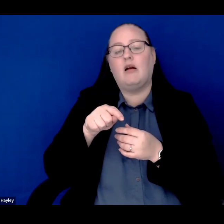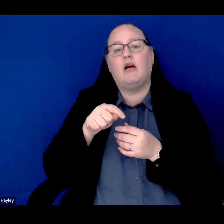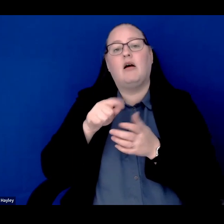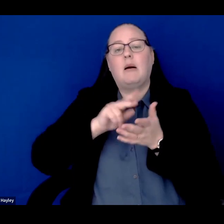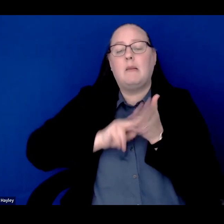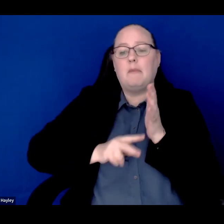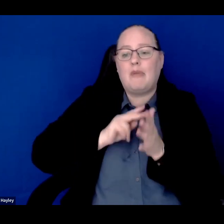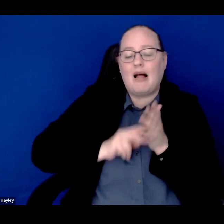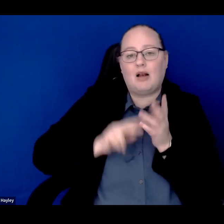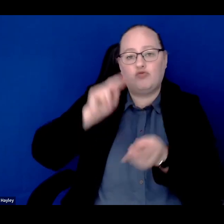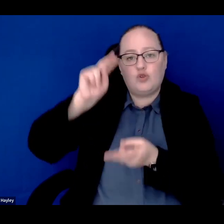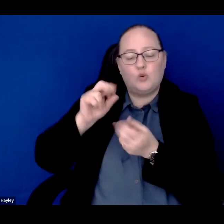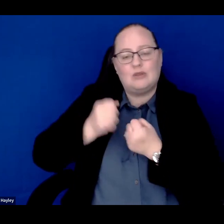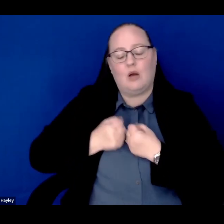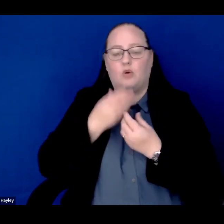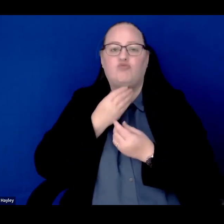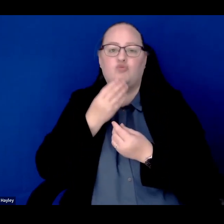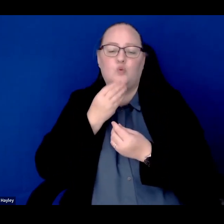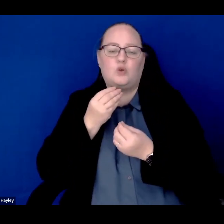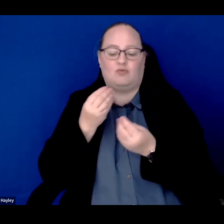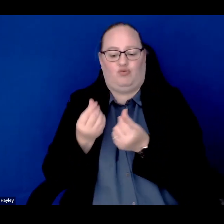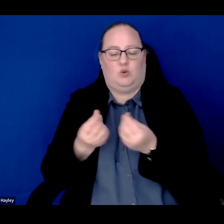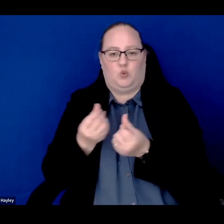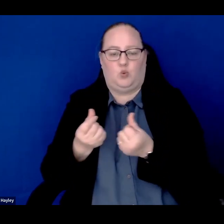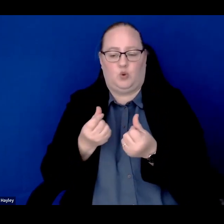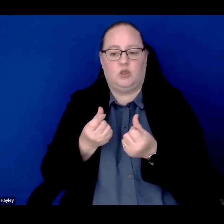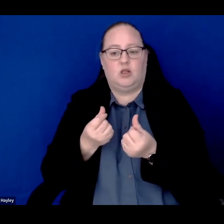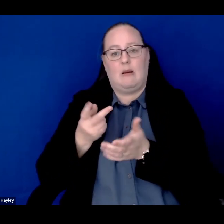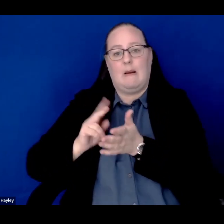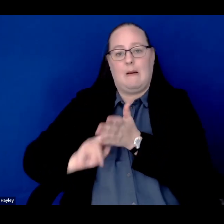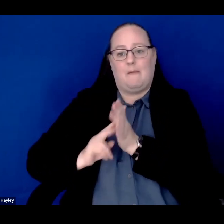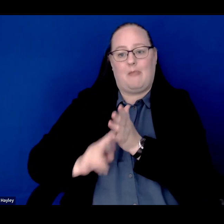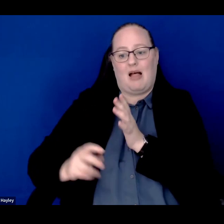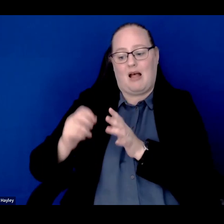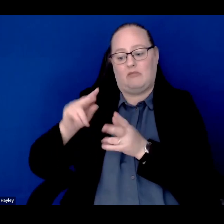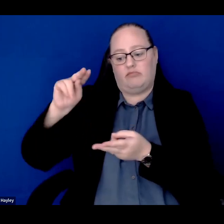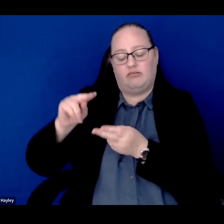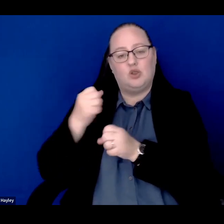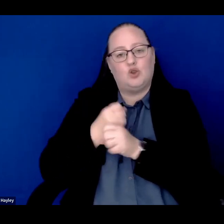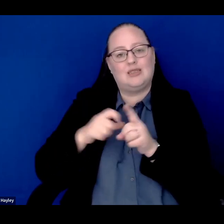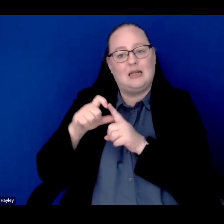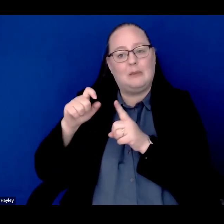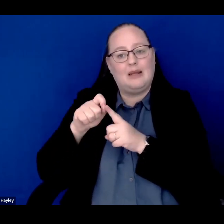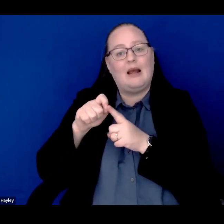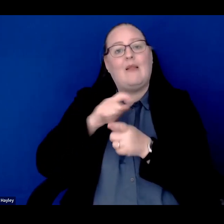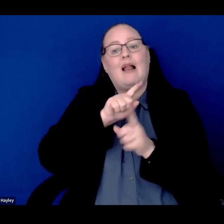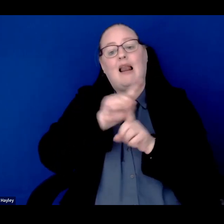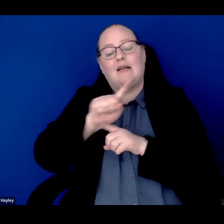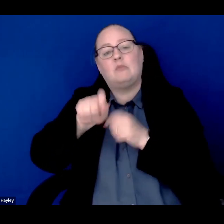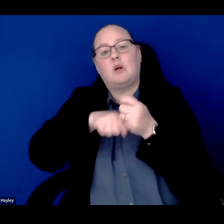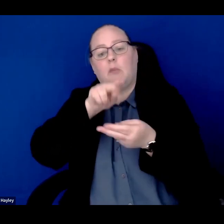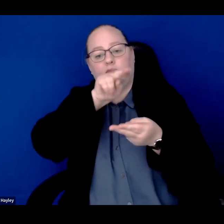resource use that will in all likelihood be accompanied by a planned reduction in GDP before stabilizing, as many